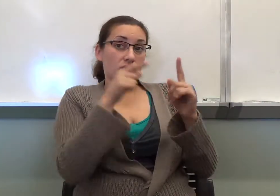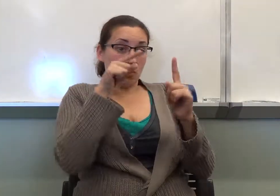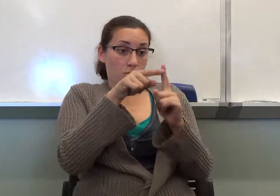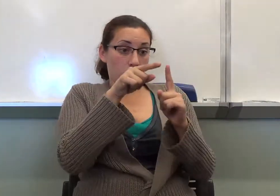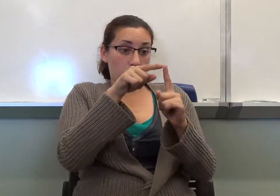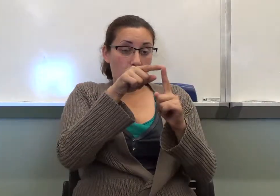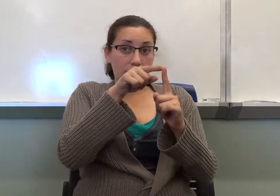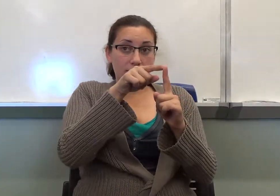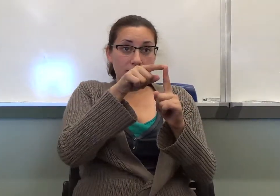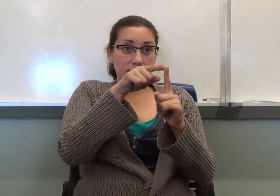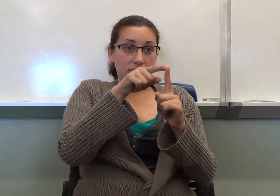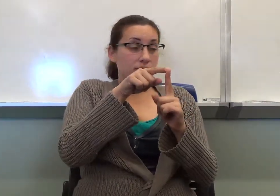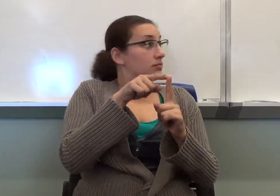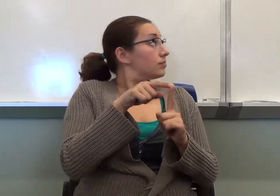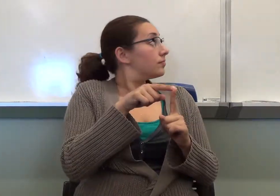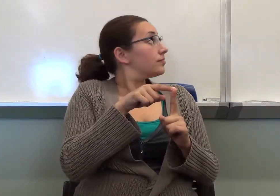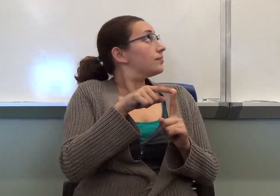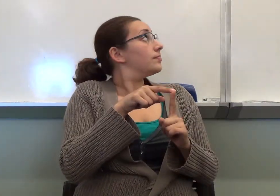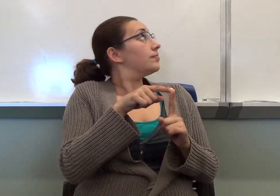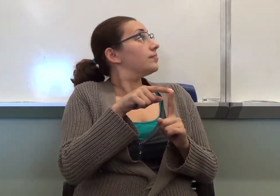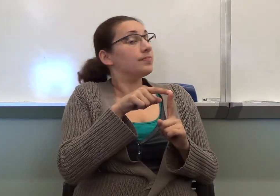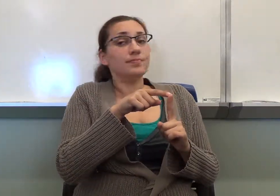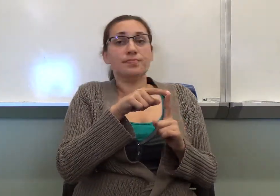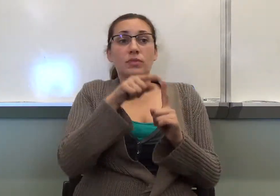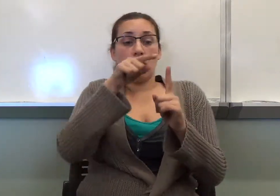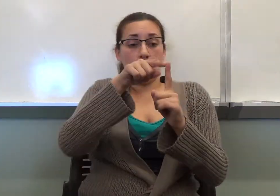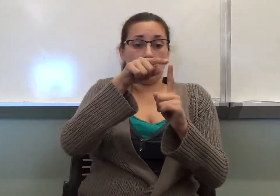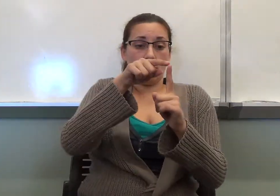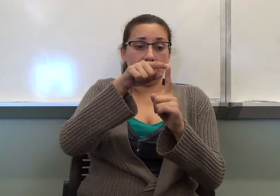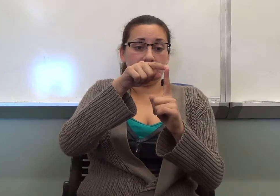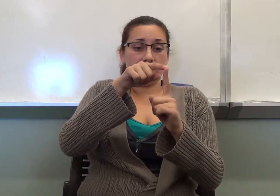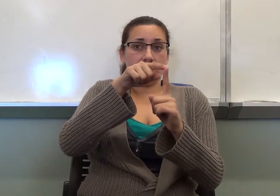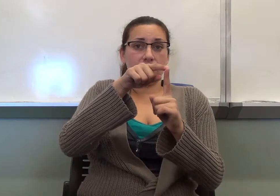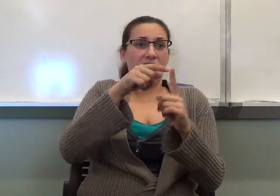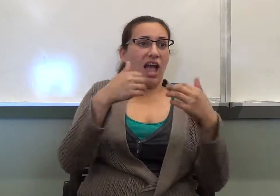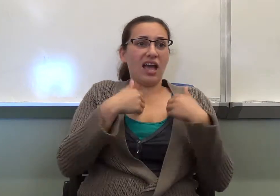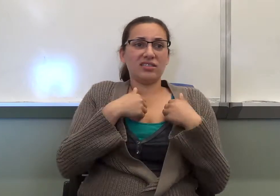in geometry. Basically, a point is something that has no existence.